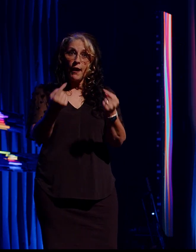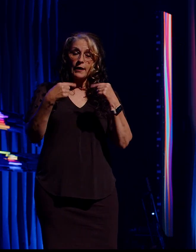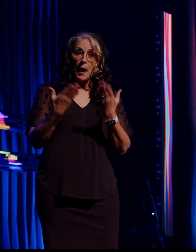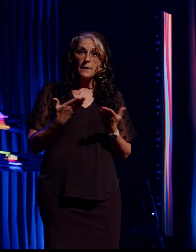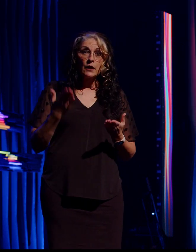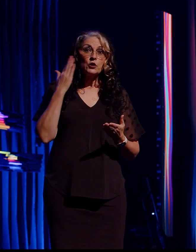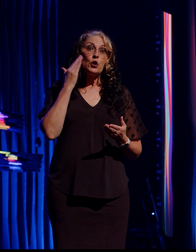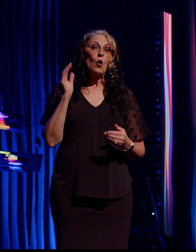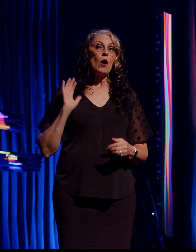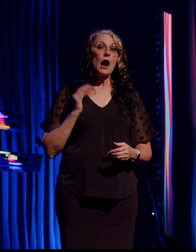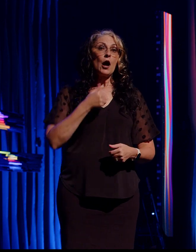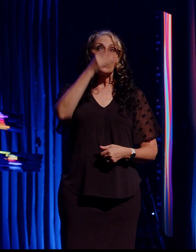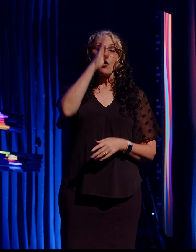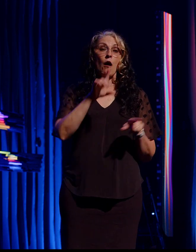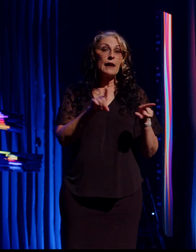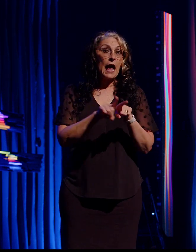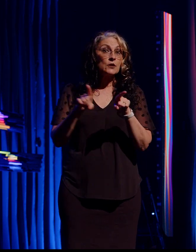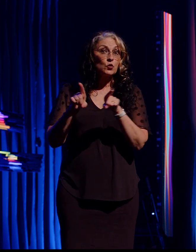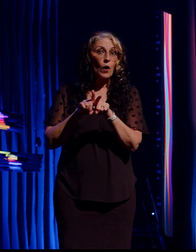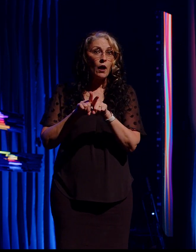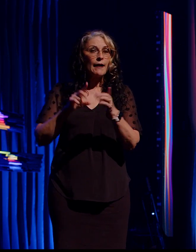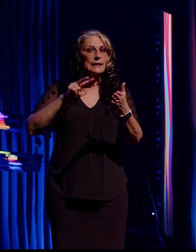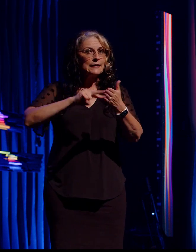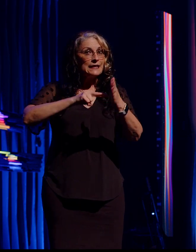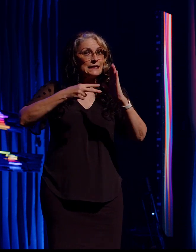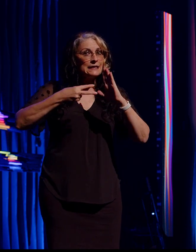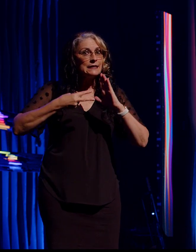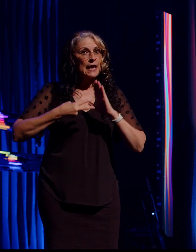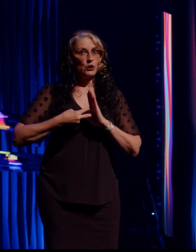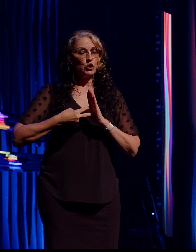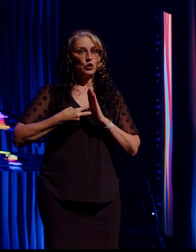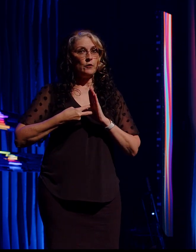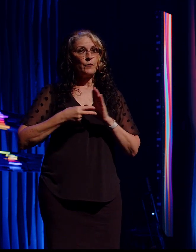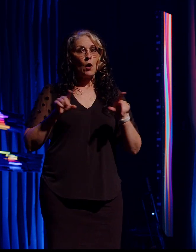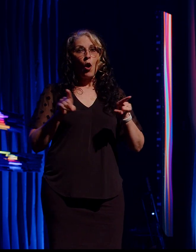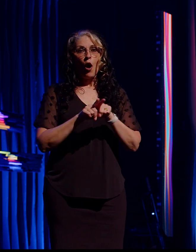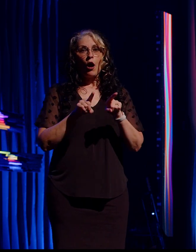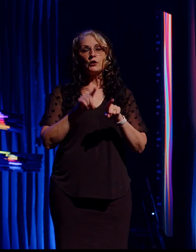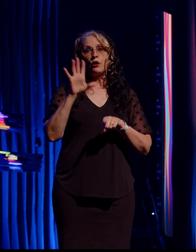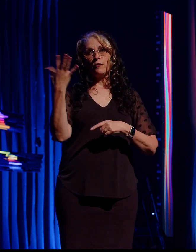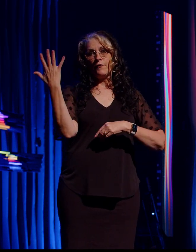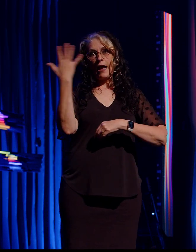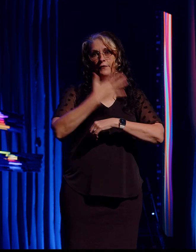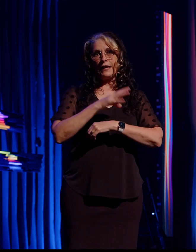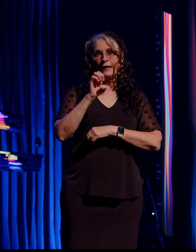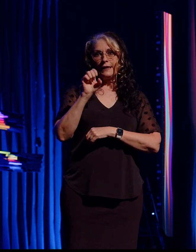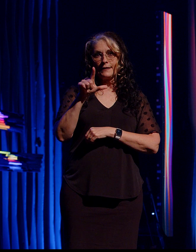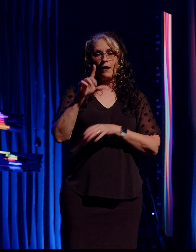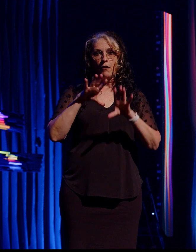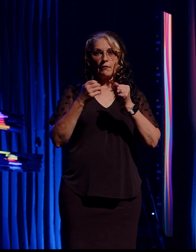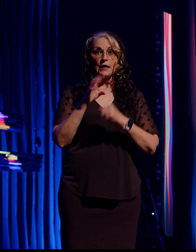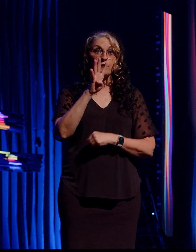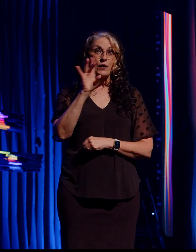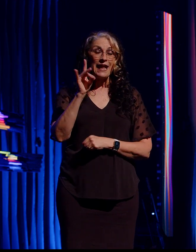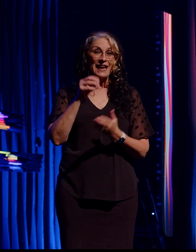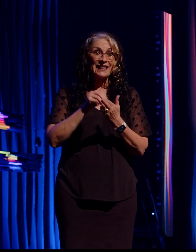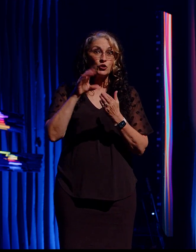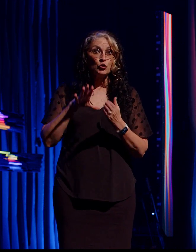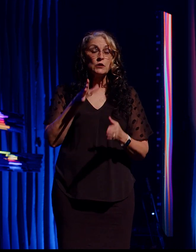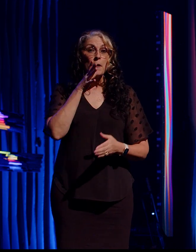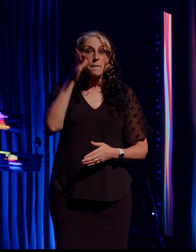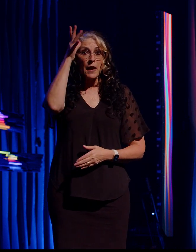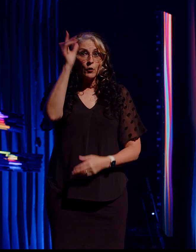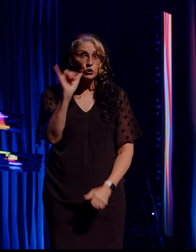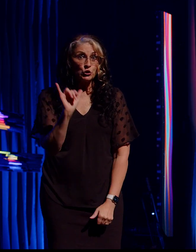know our God as well. So it's very intentional why we do these things. We also did a five-day ESL class, had 48 students come to that, parents as